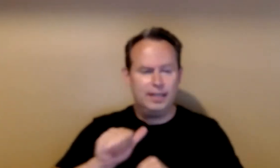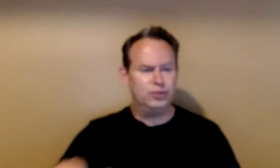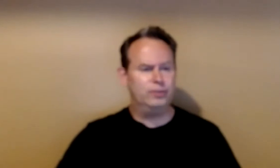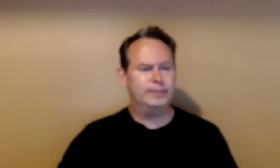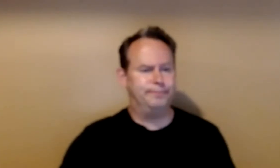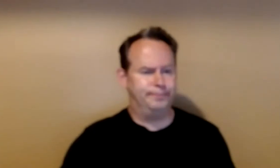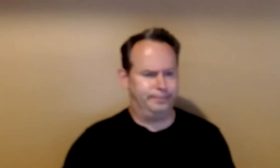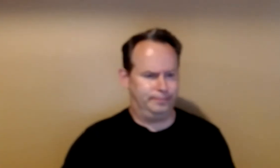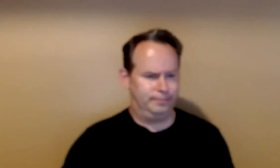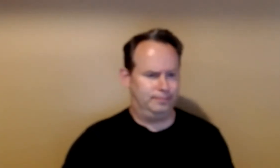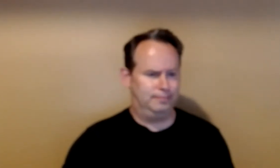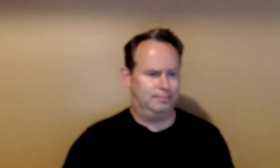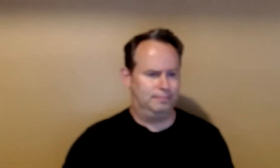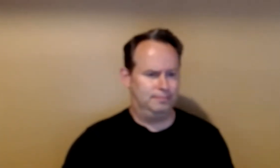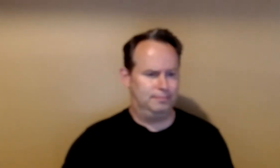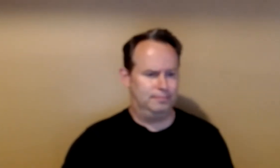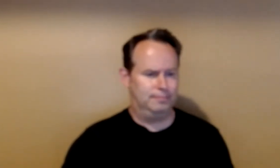In spite of whatever danger,